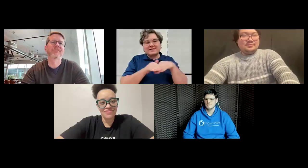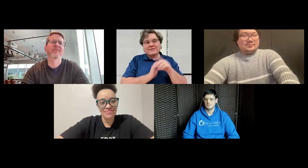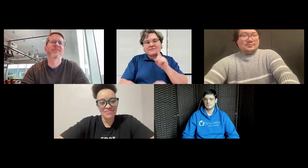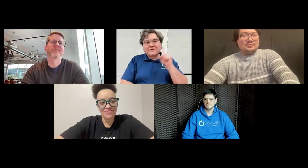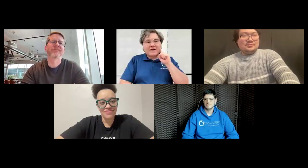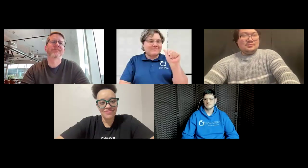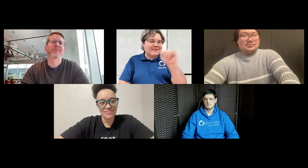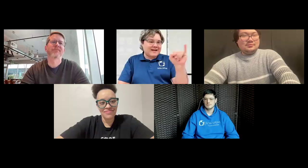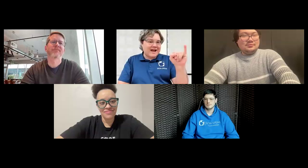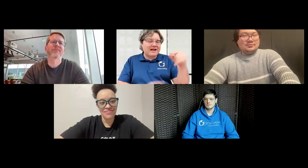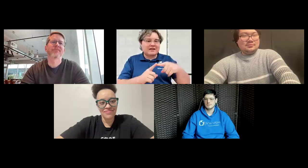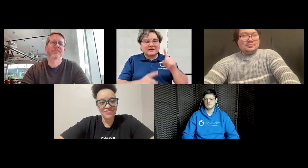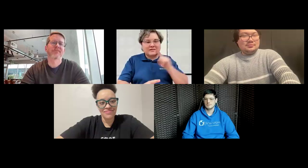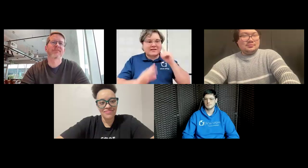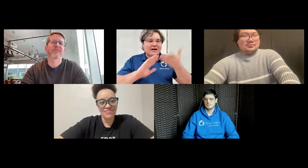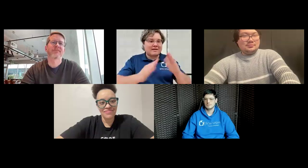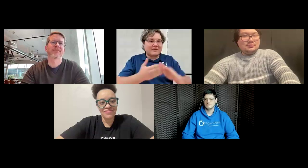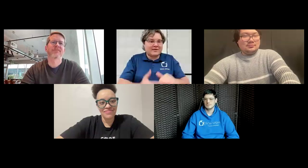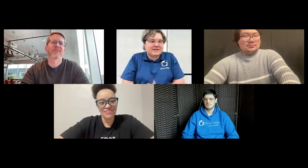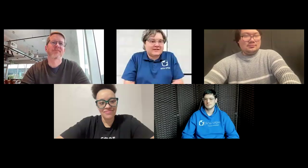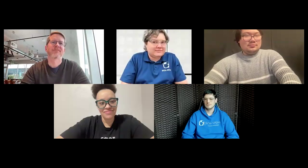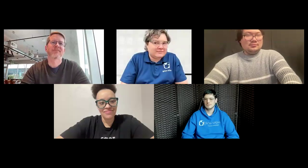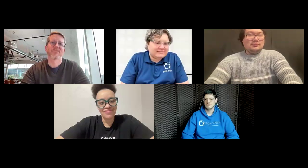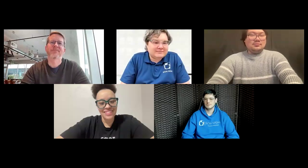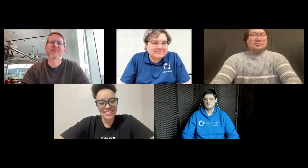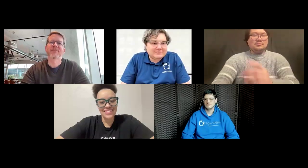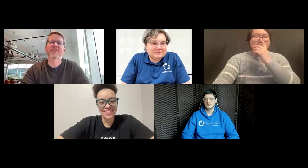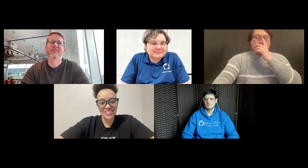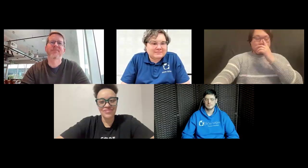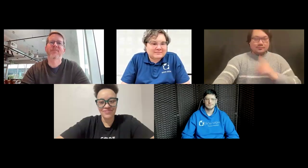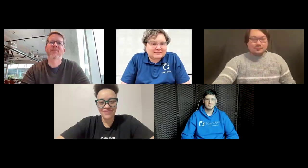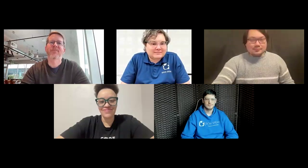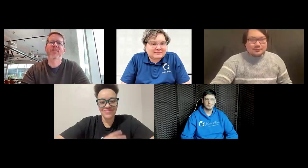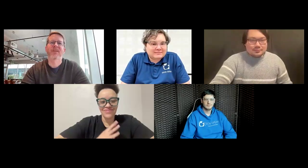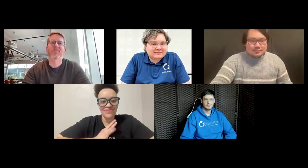here and bringing accessibility to the deaf community through the use of AI.